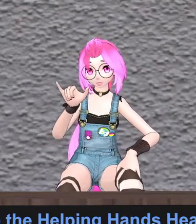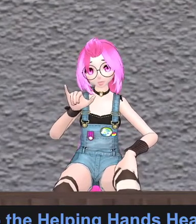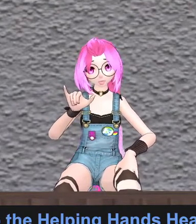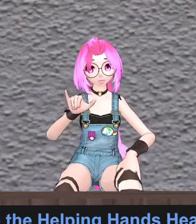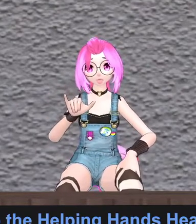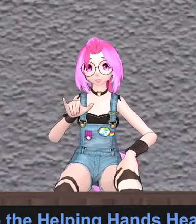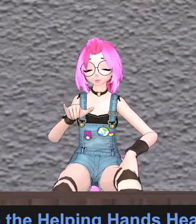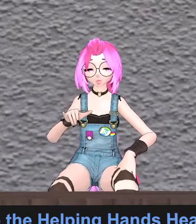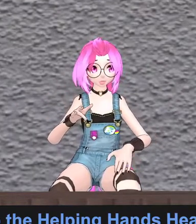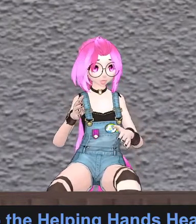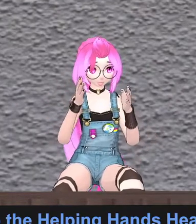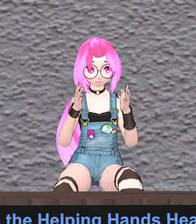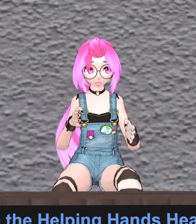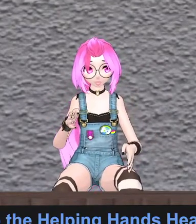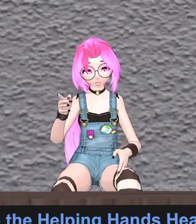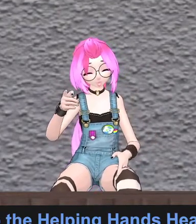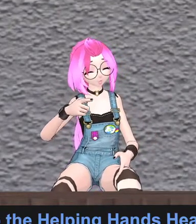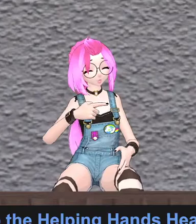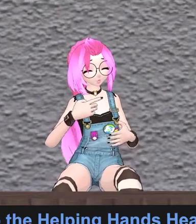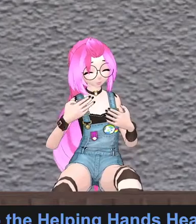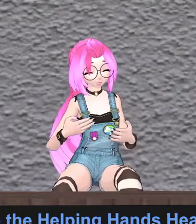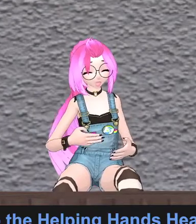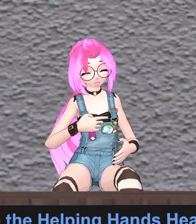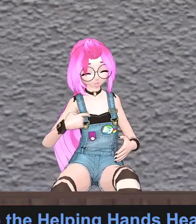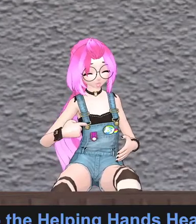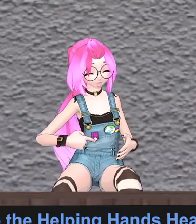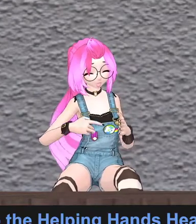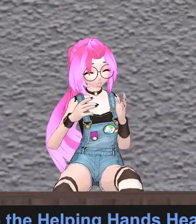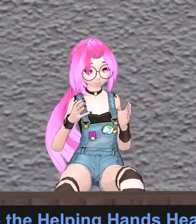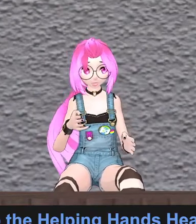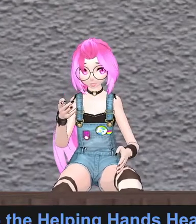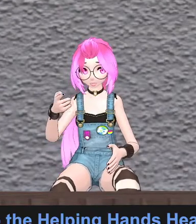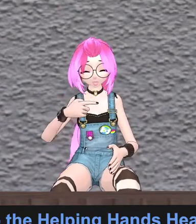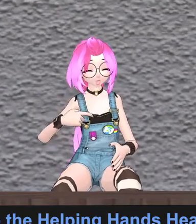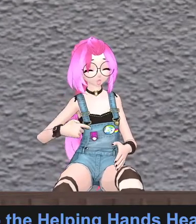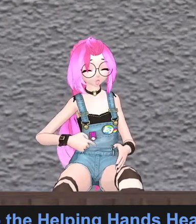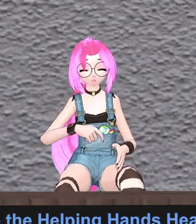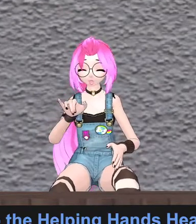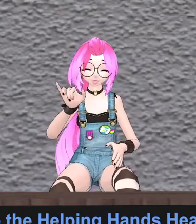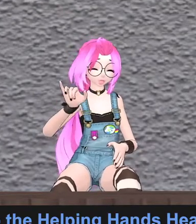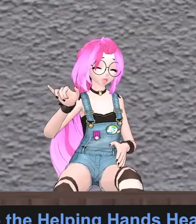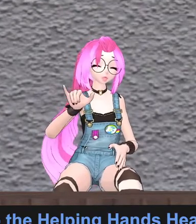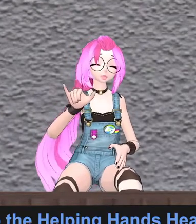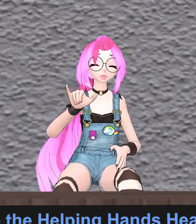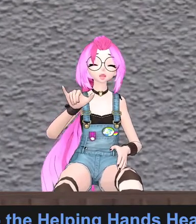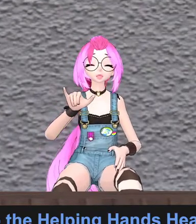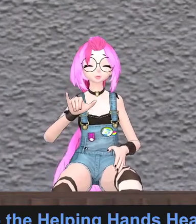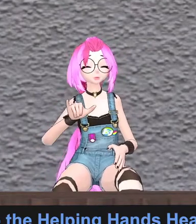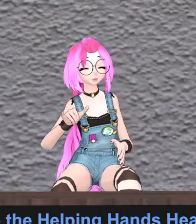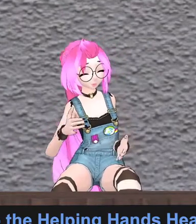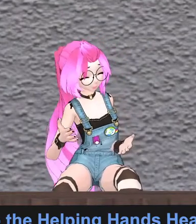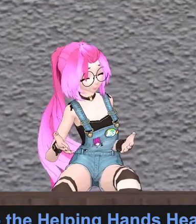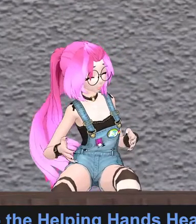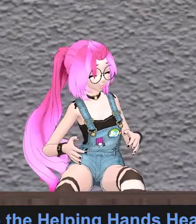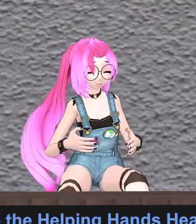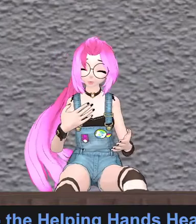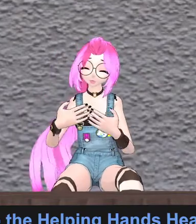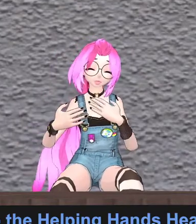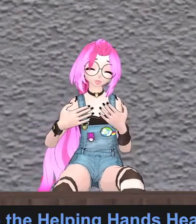It's the same sign. Or are you talking about a person? I am a Chinese person. He is Chinese. All the same sign. Okay? Makes